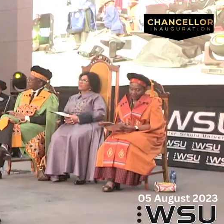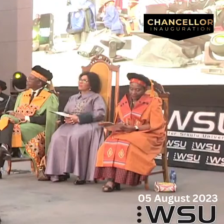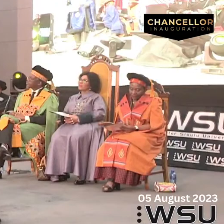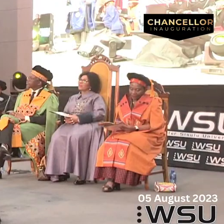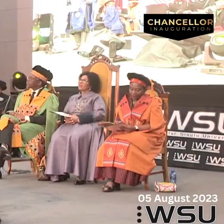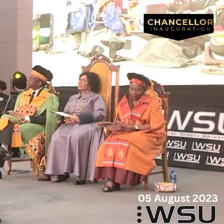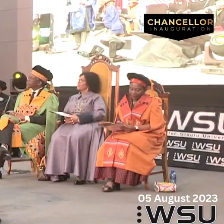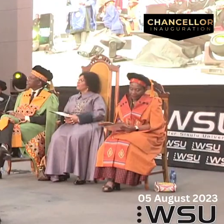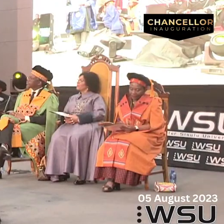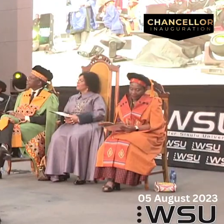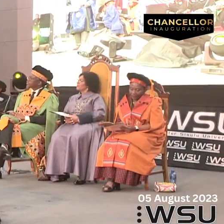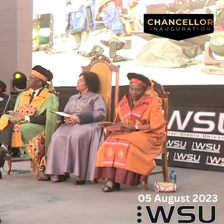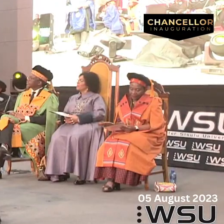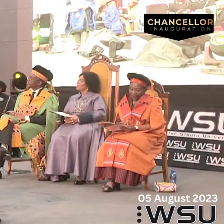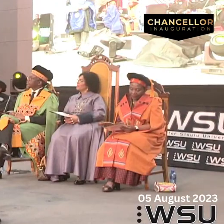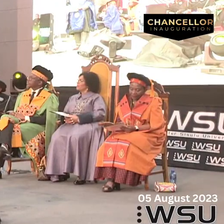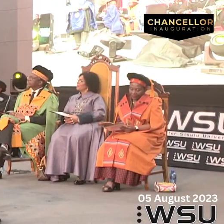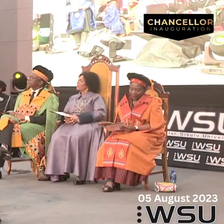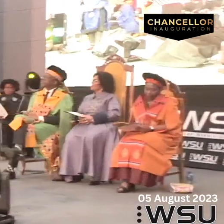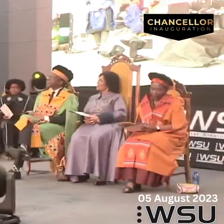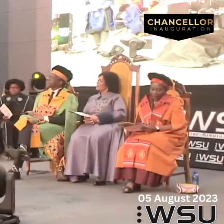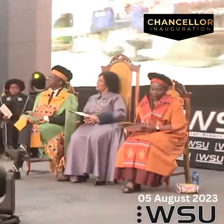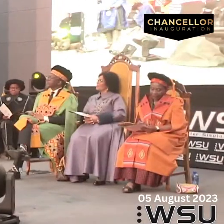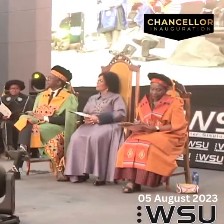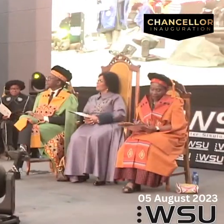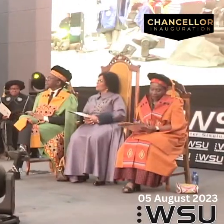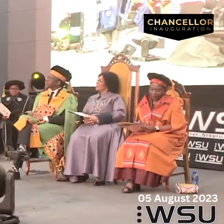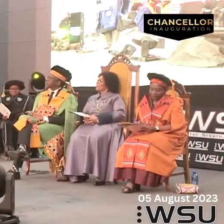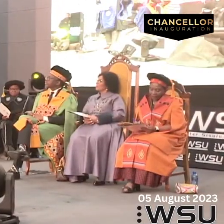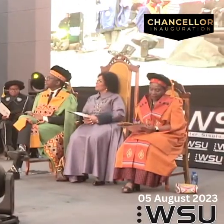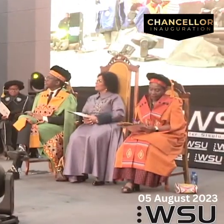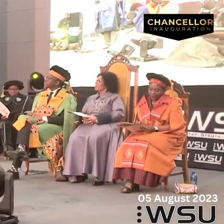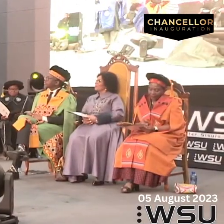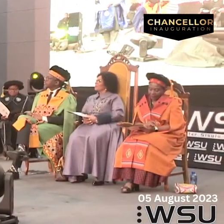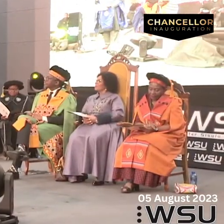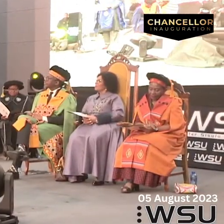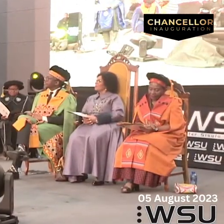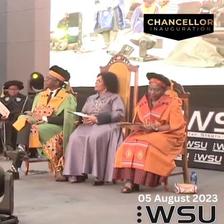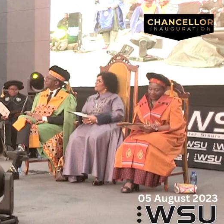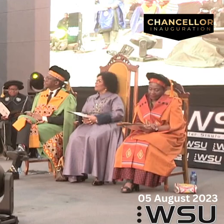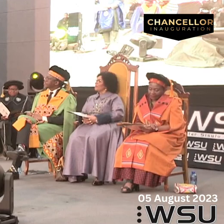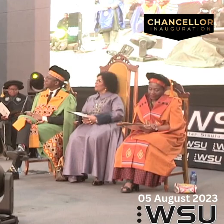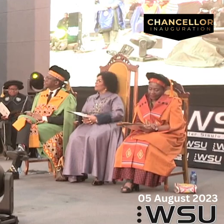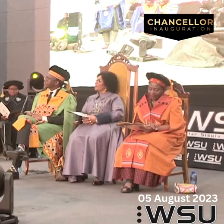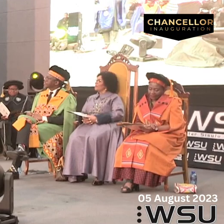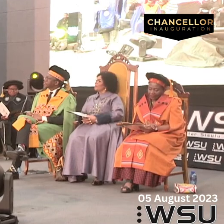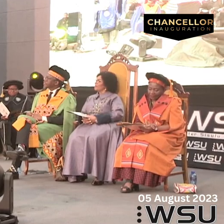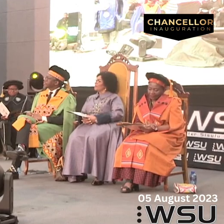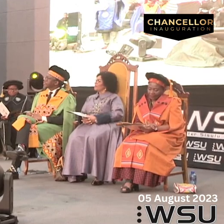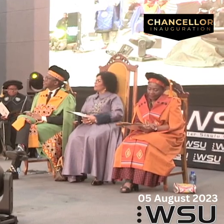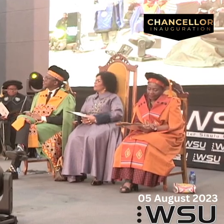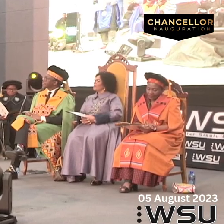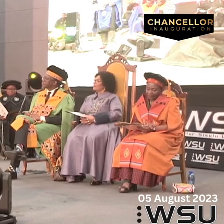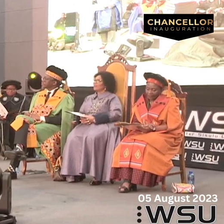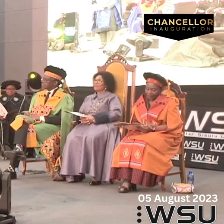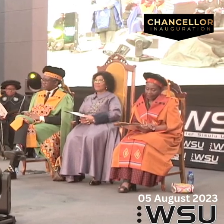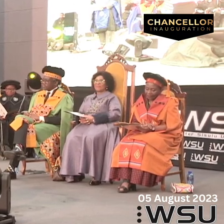This along Mamtembu Kudin. In your genes, kubhalwe success.